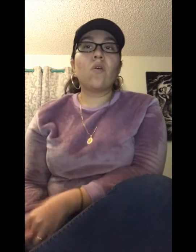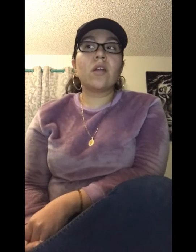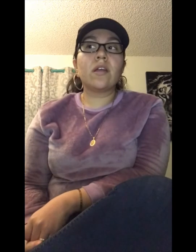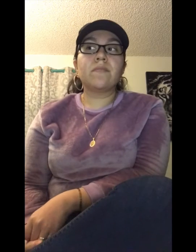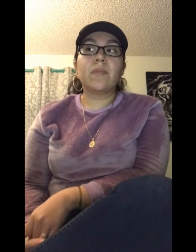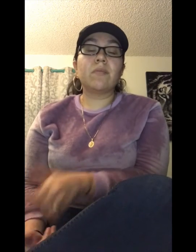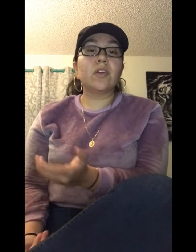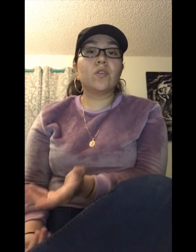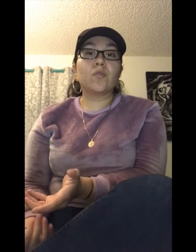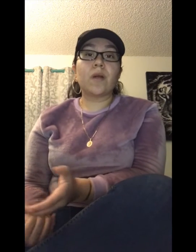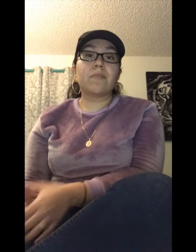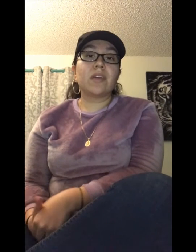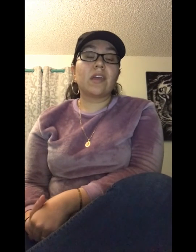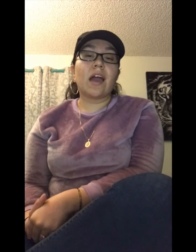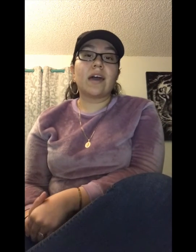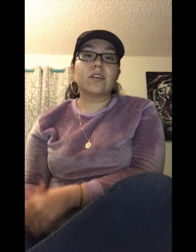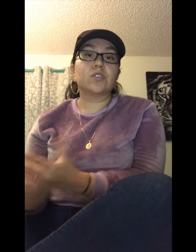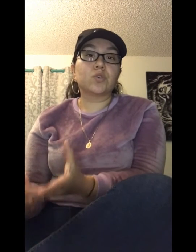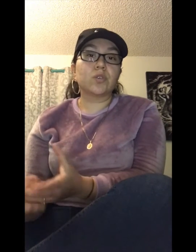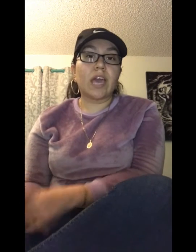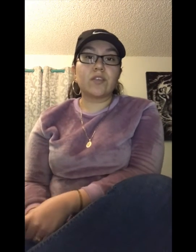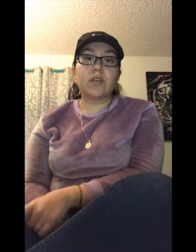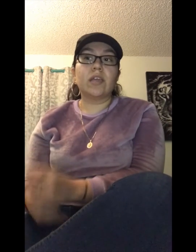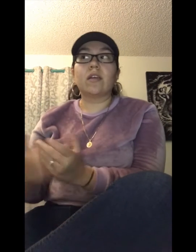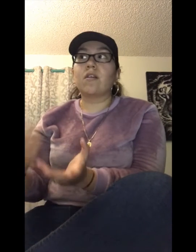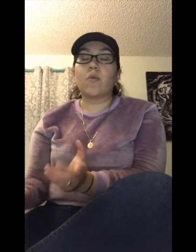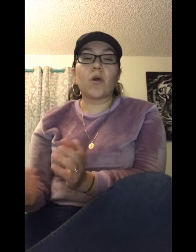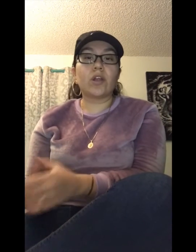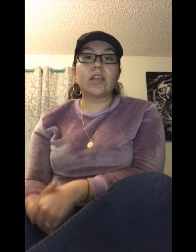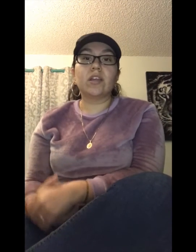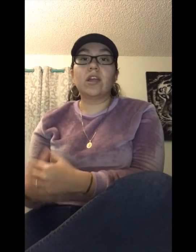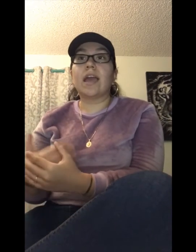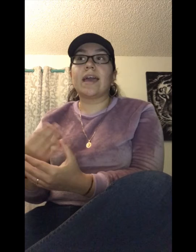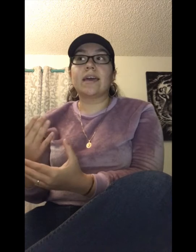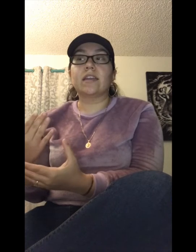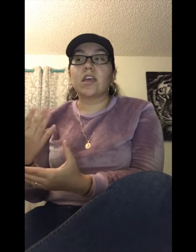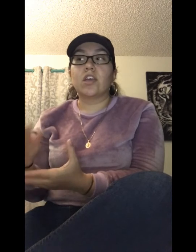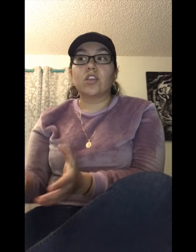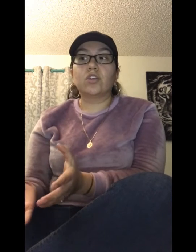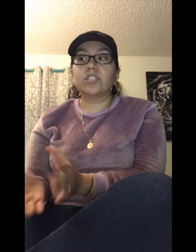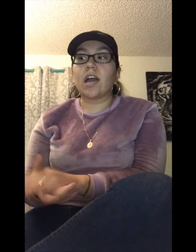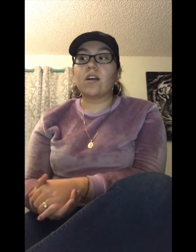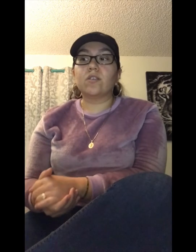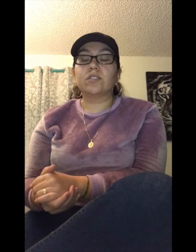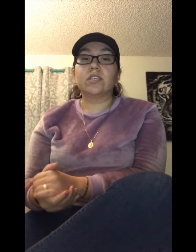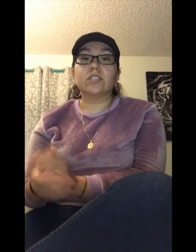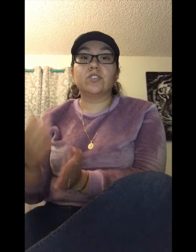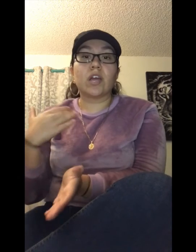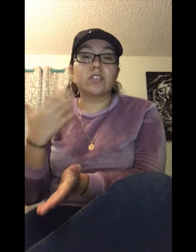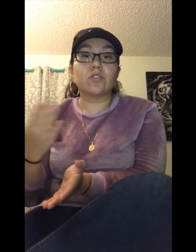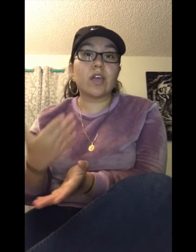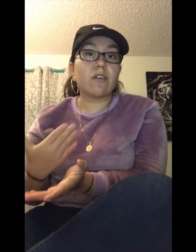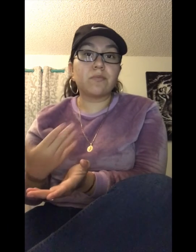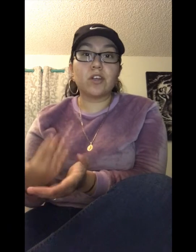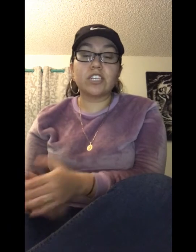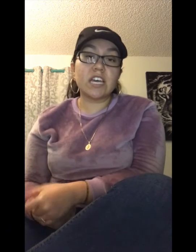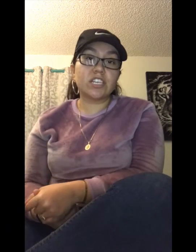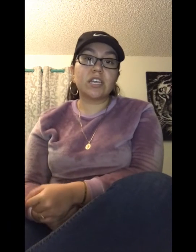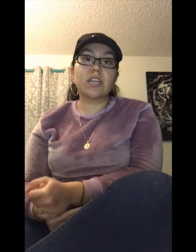Or maybe you might be at a social gathering, a party, and your child is trying to grab your attention